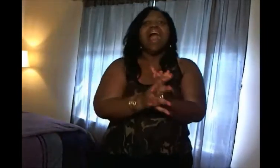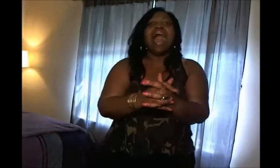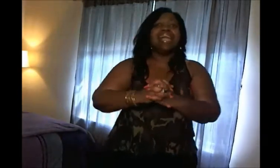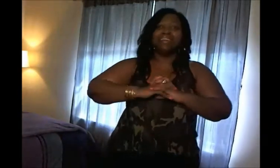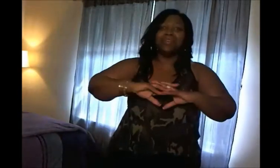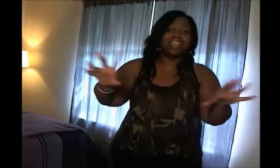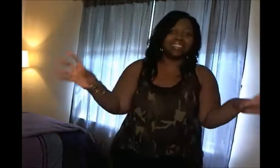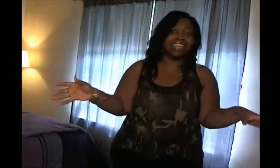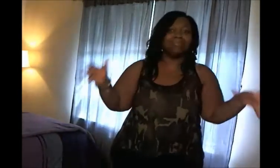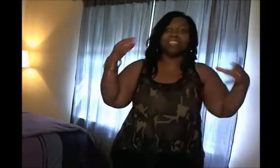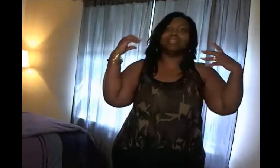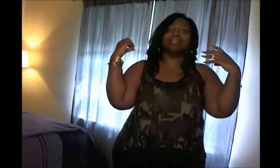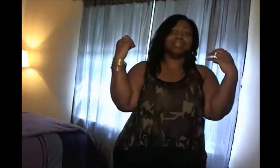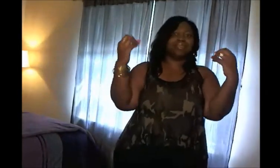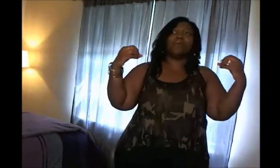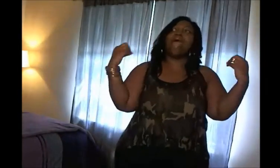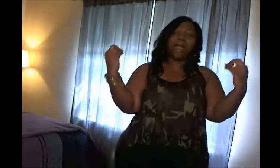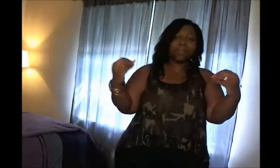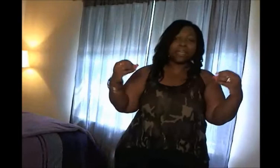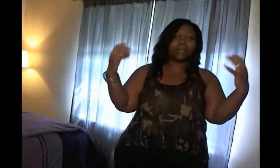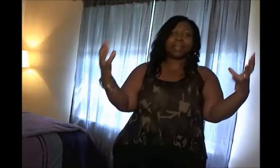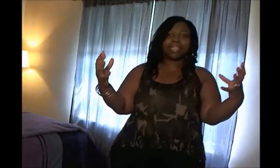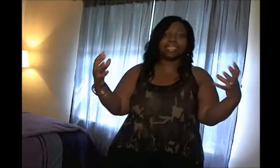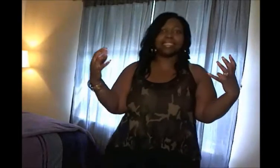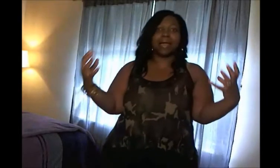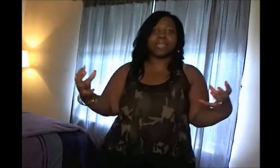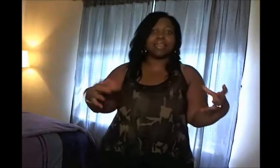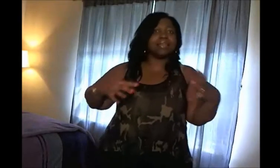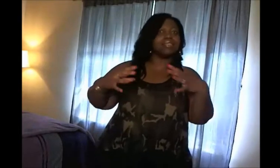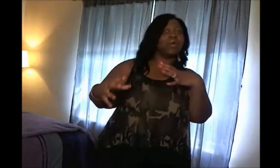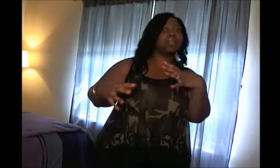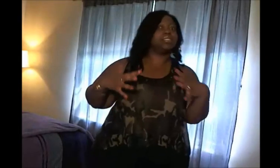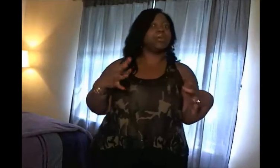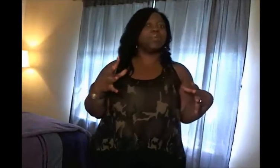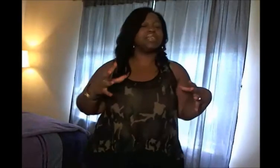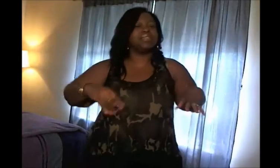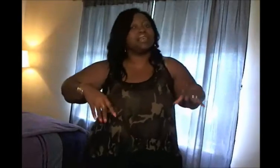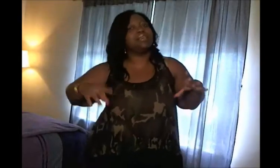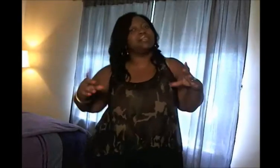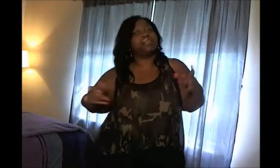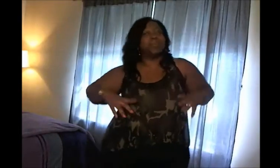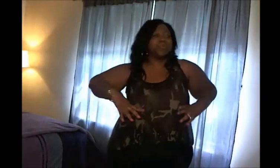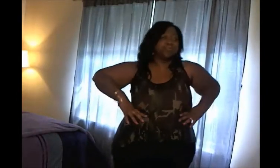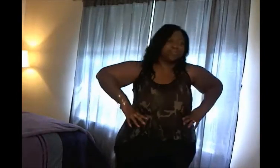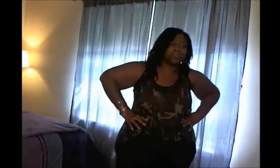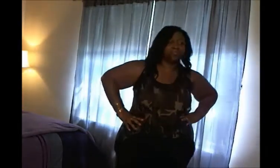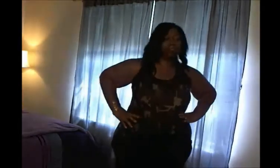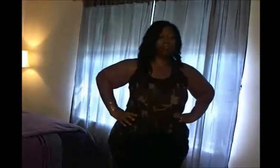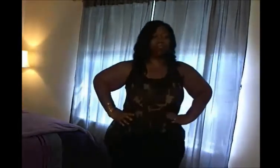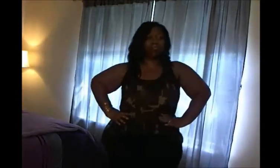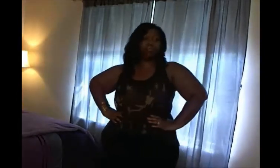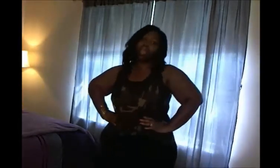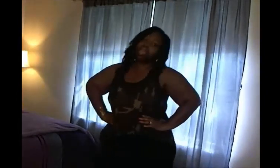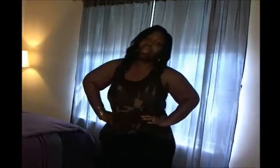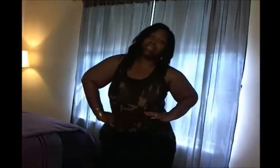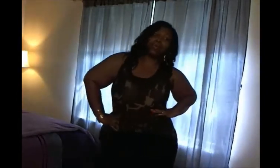I don't know what else. I'm just, you know, I'm happy. The birthday's coming and I just wanted to show my little skills, you know. And